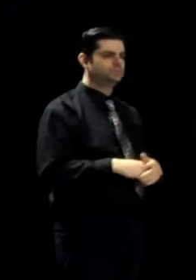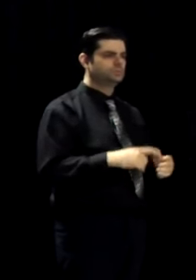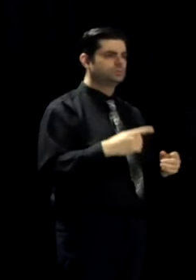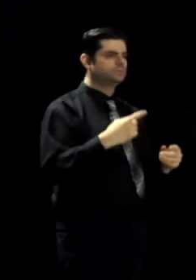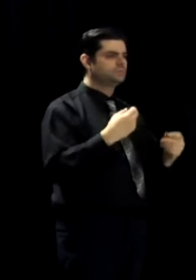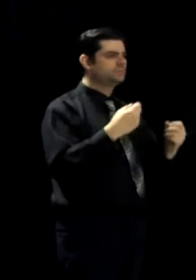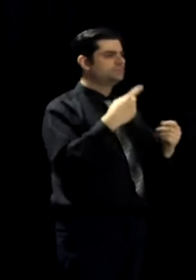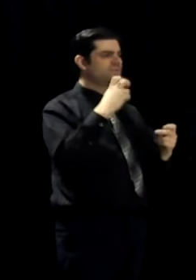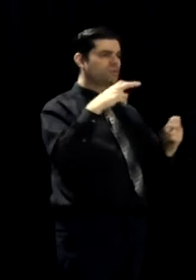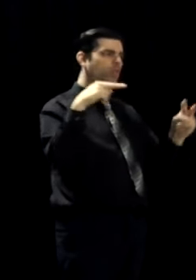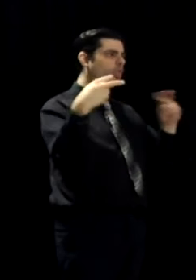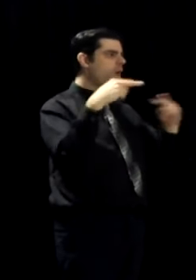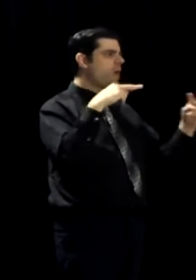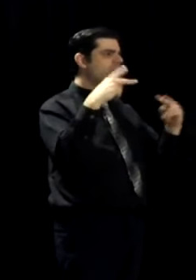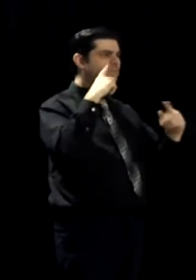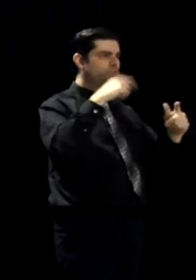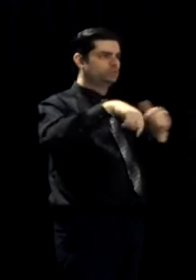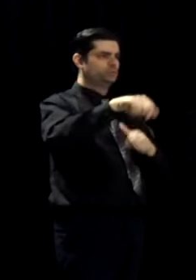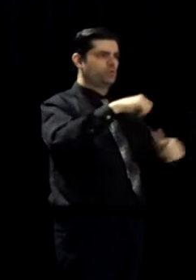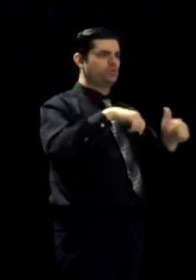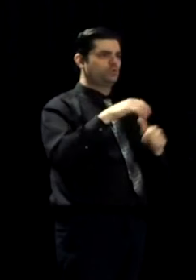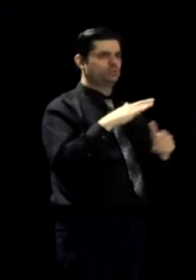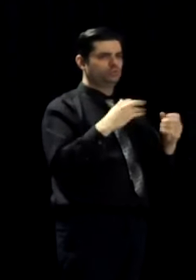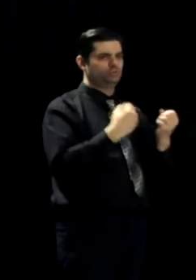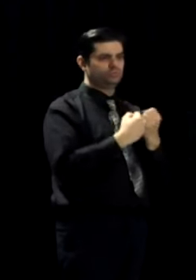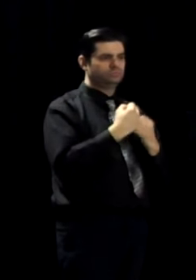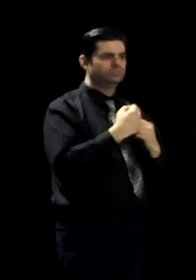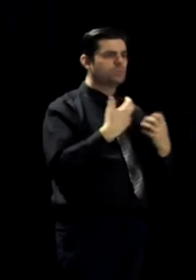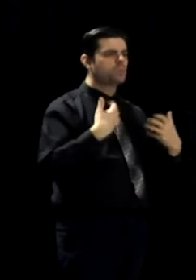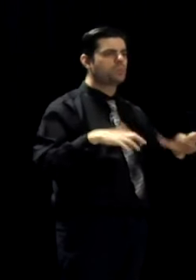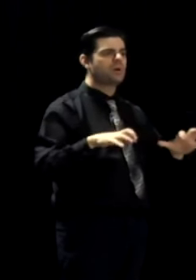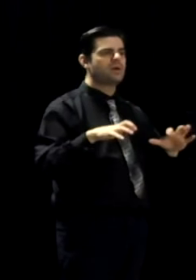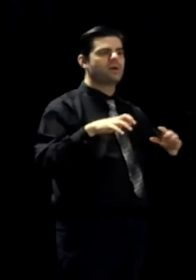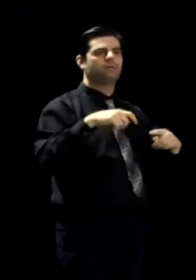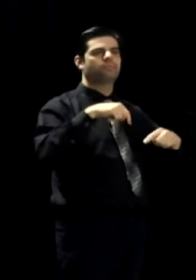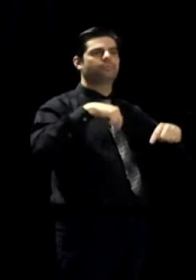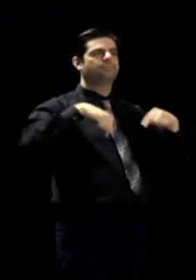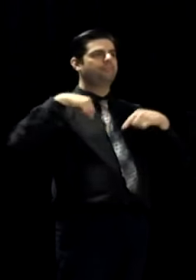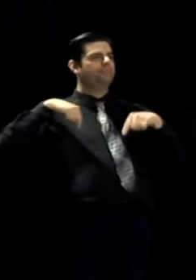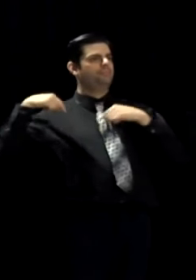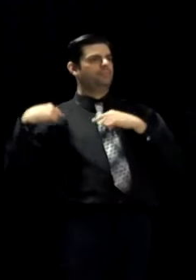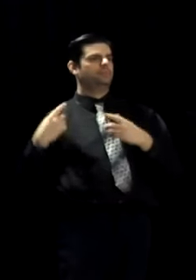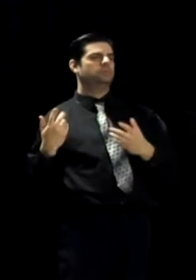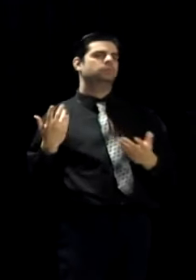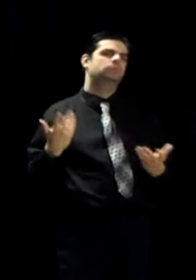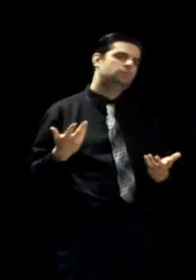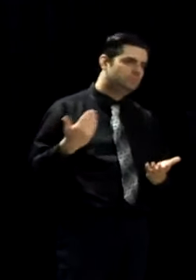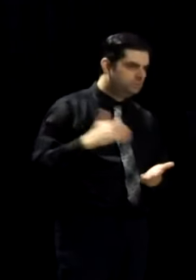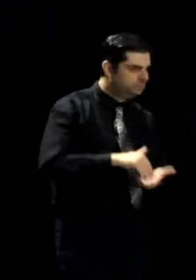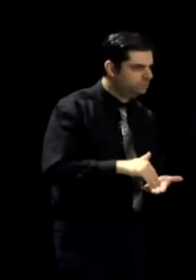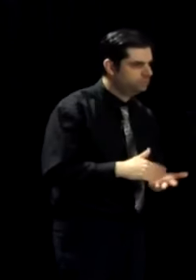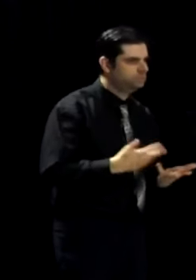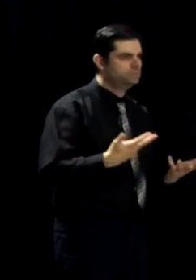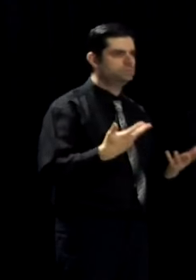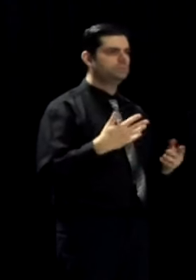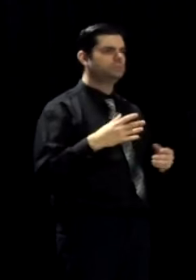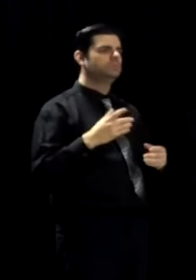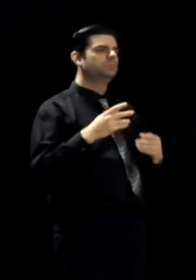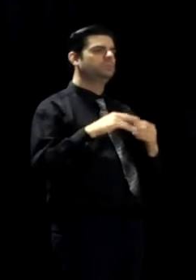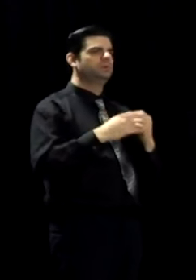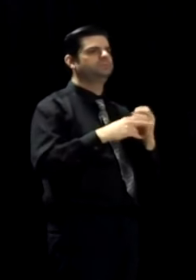you don't want to go backwards. If you can't handle the quarantine now, being in quarantine because you're sick with this thing's a lot